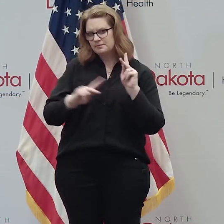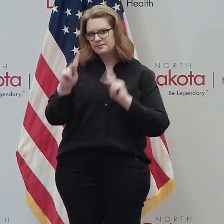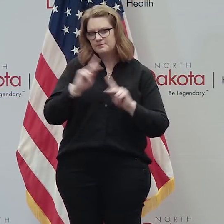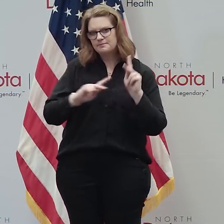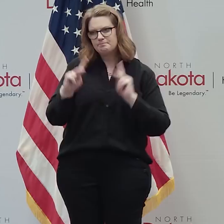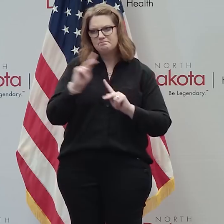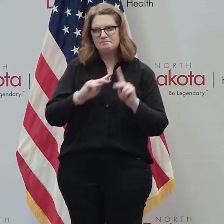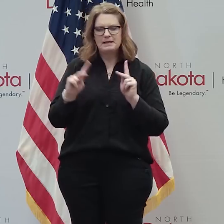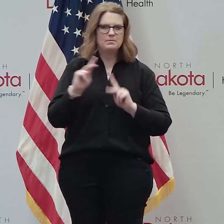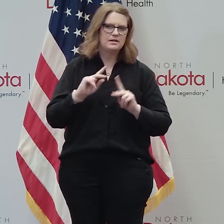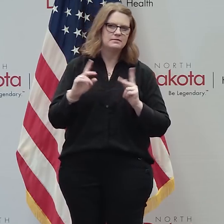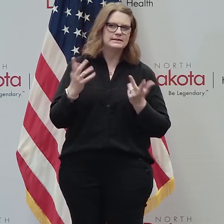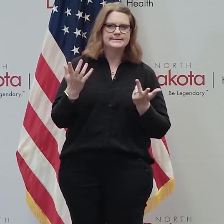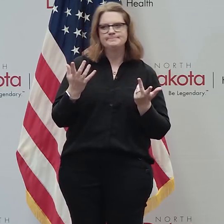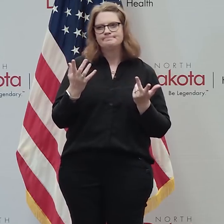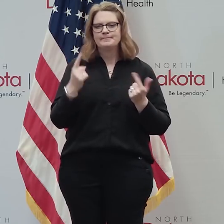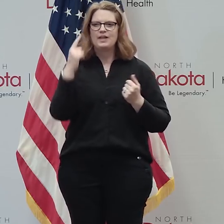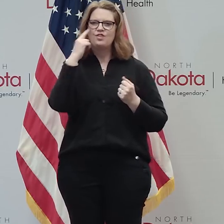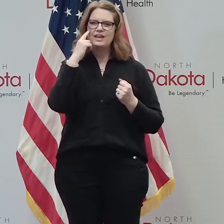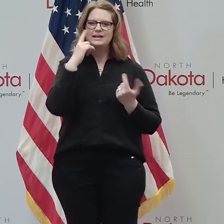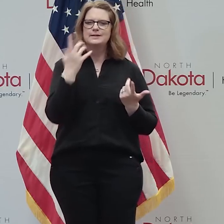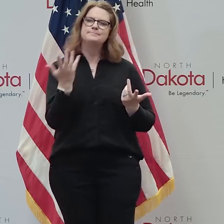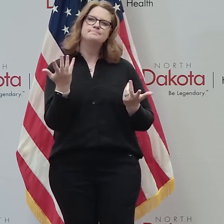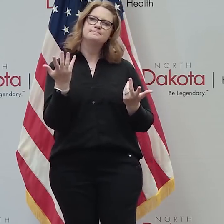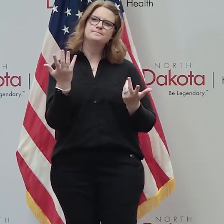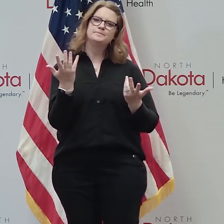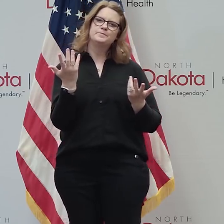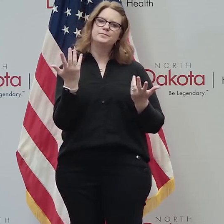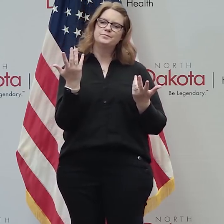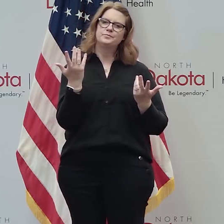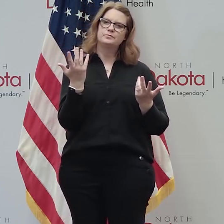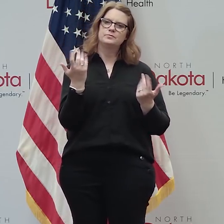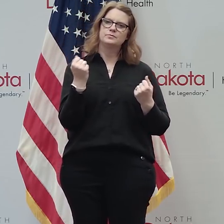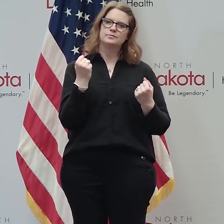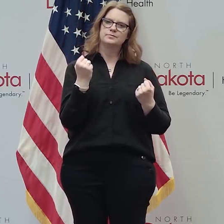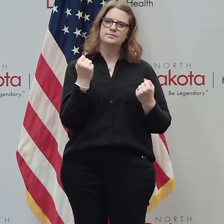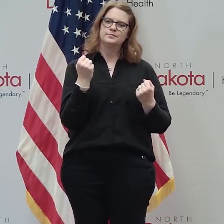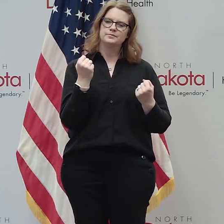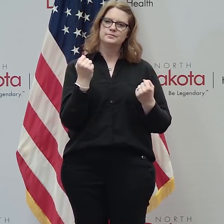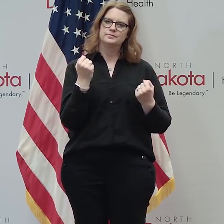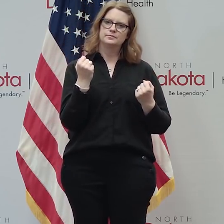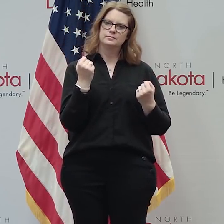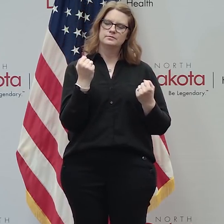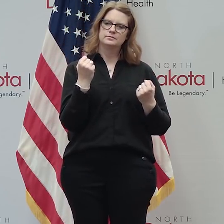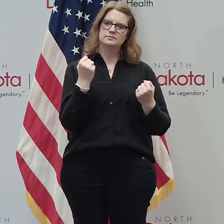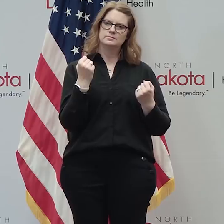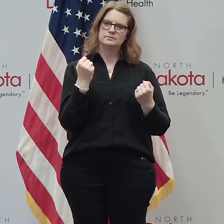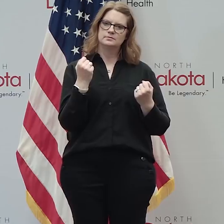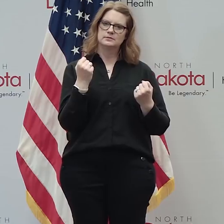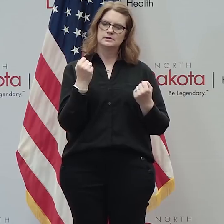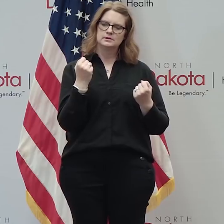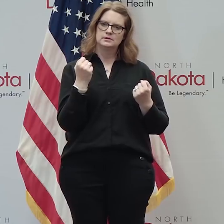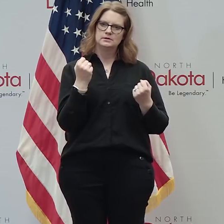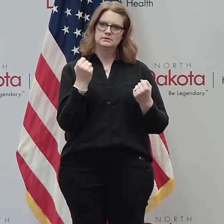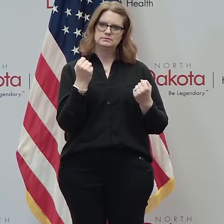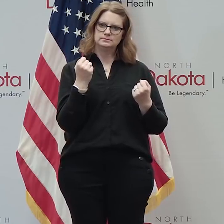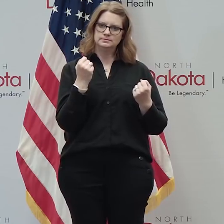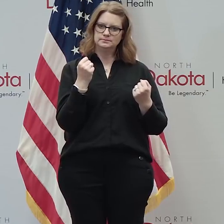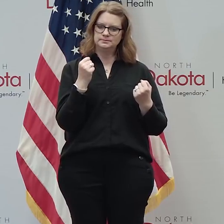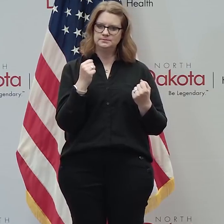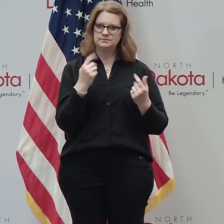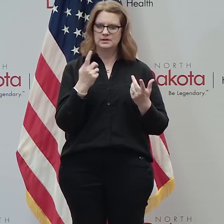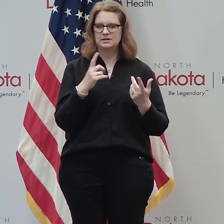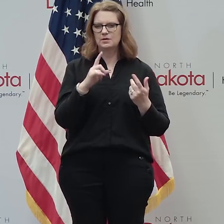say that somehow that maybe there was that this was taken